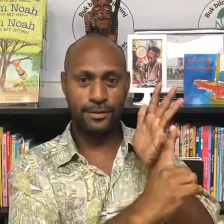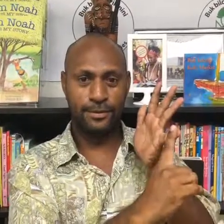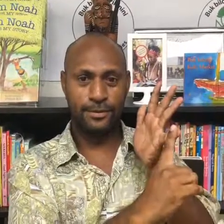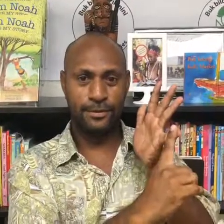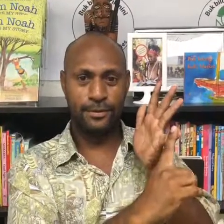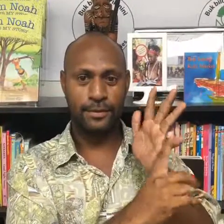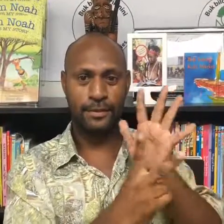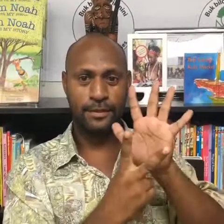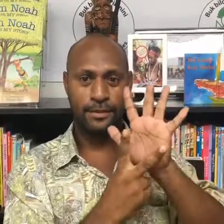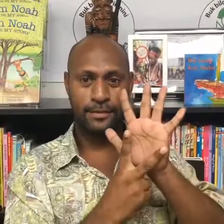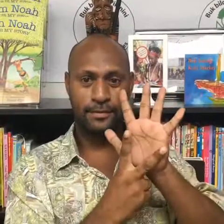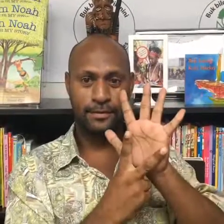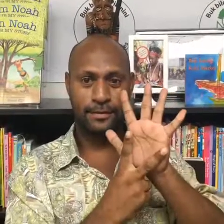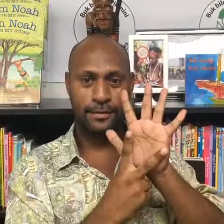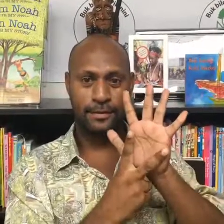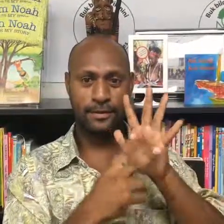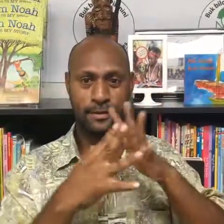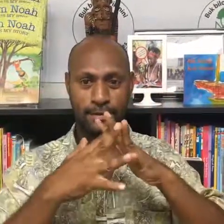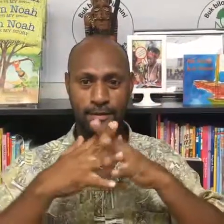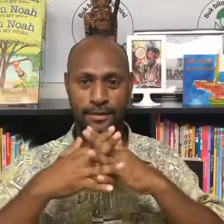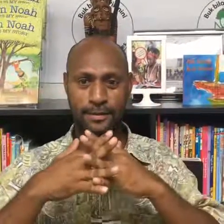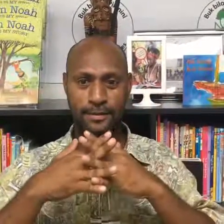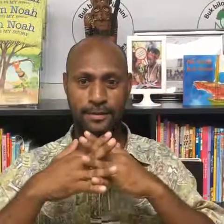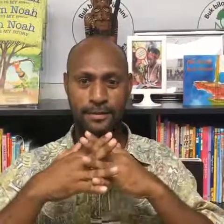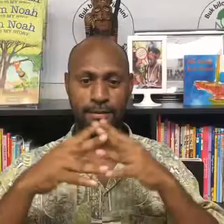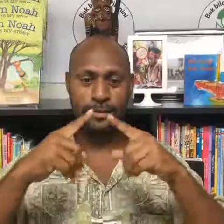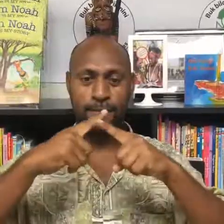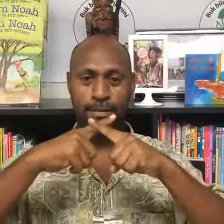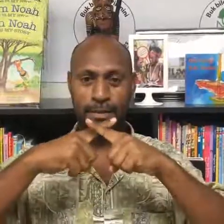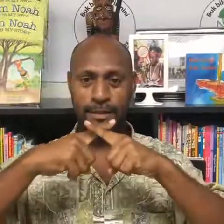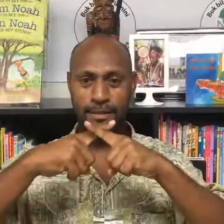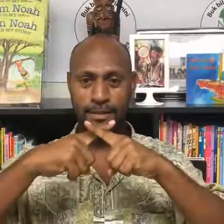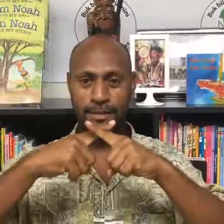U, V, W, X,